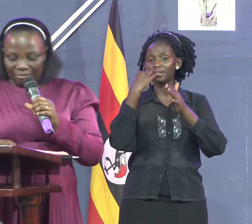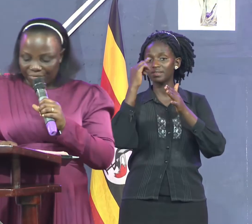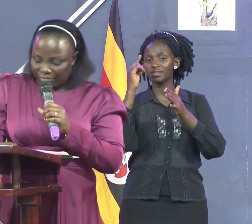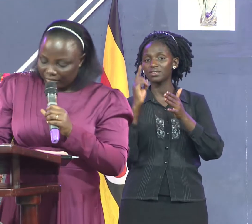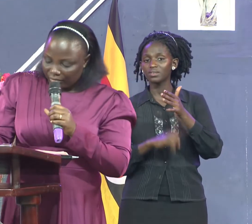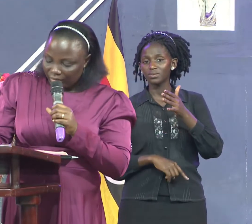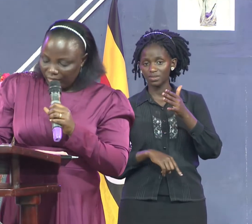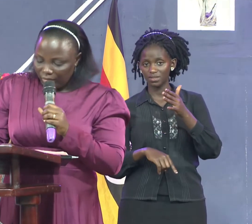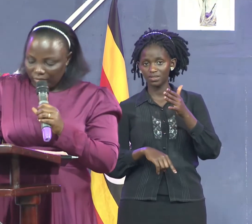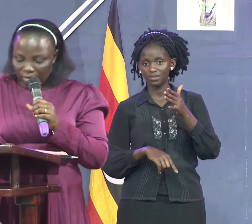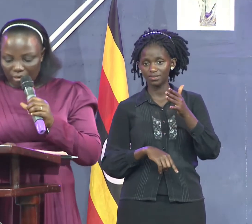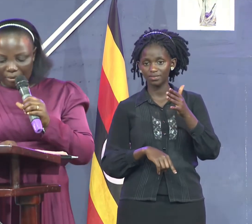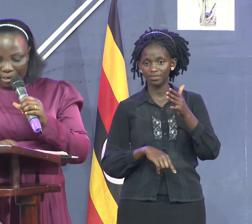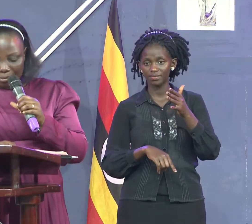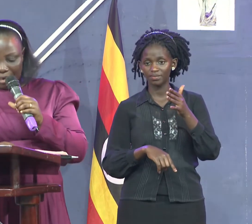nti